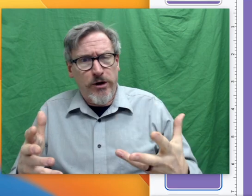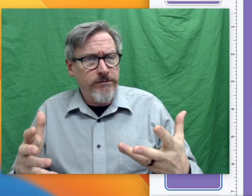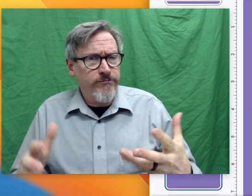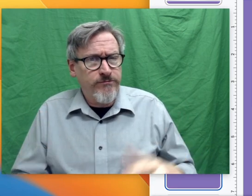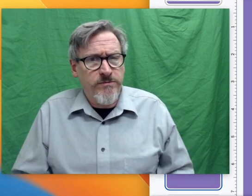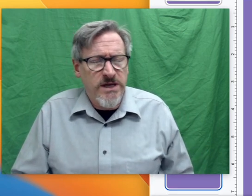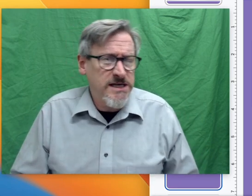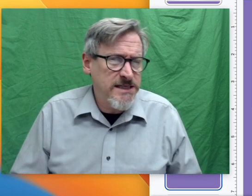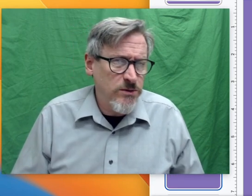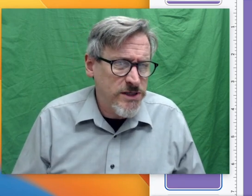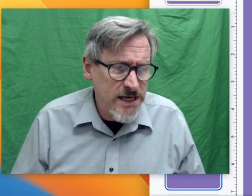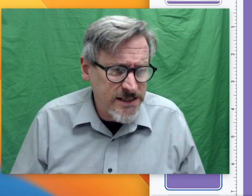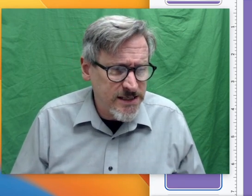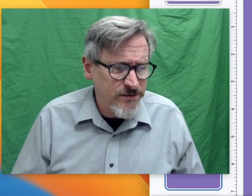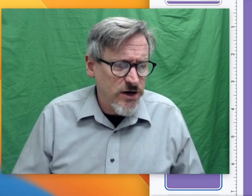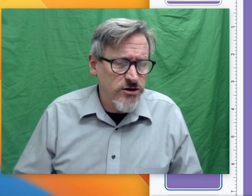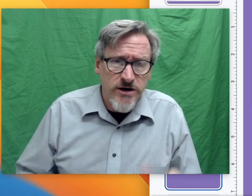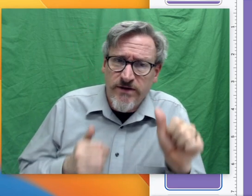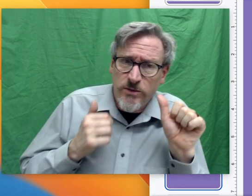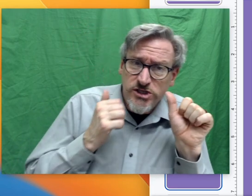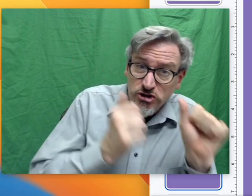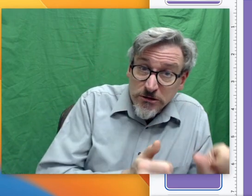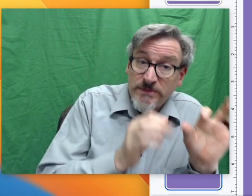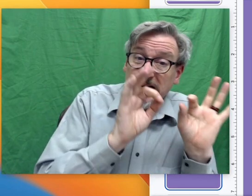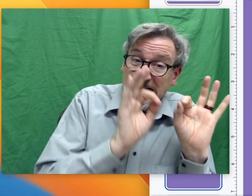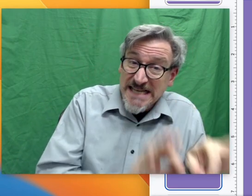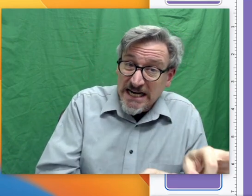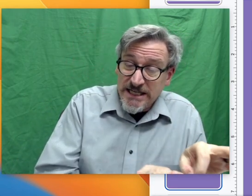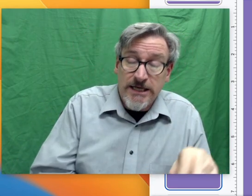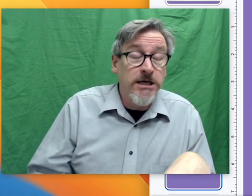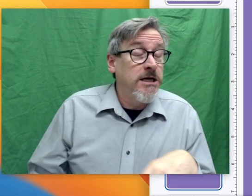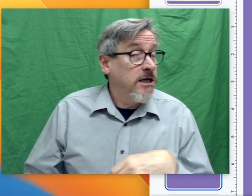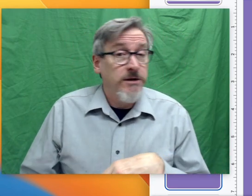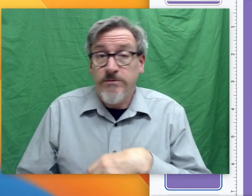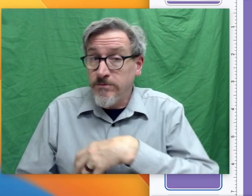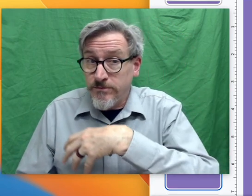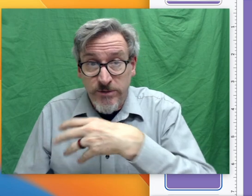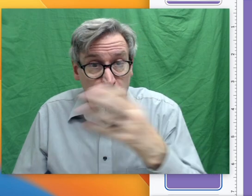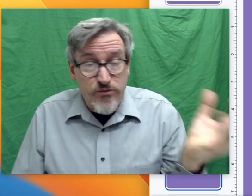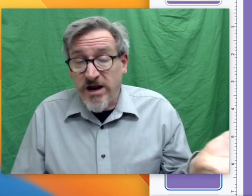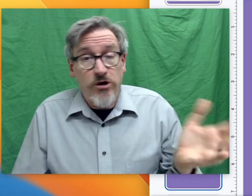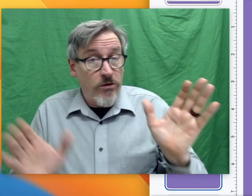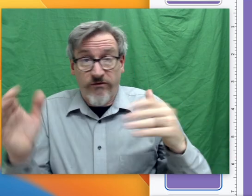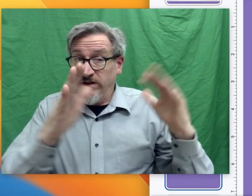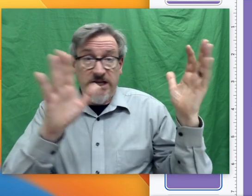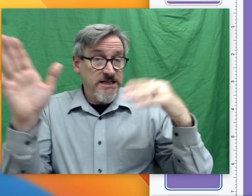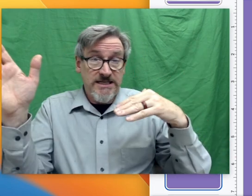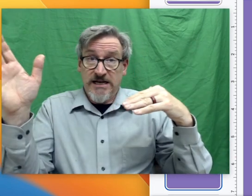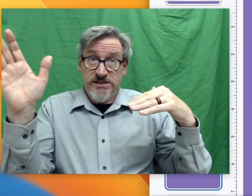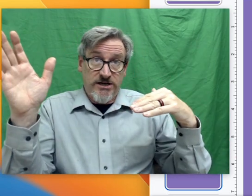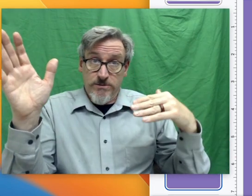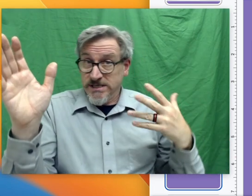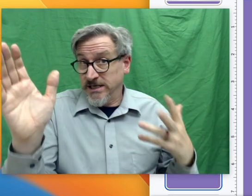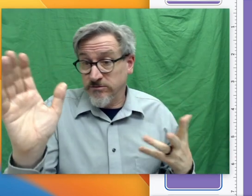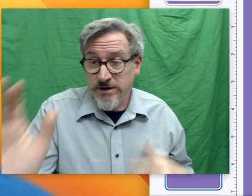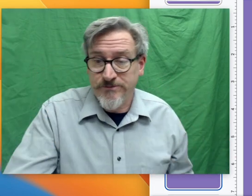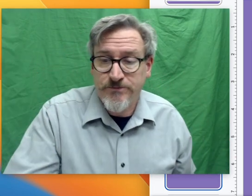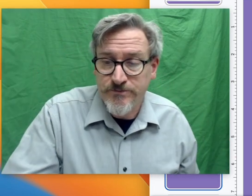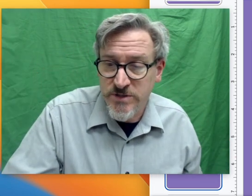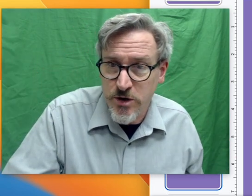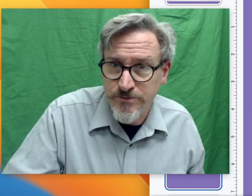memory. Because what's nice is if you're not trying to follow a script exactly, your brain will fill in details that are missing,